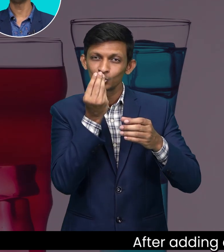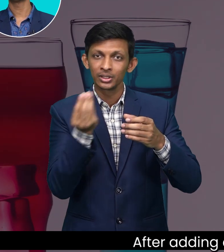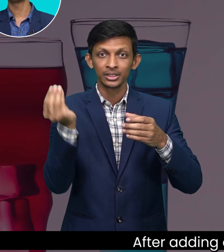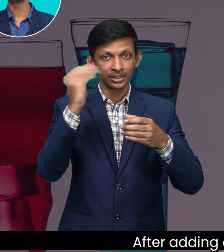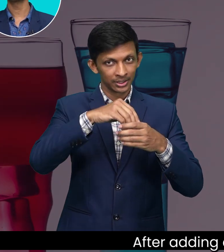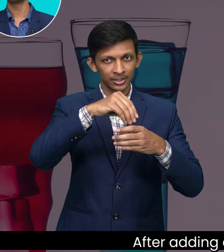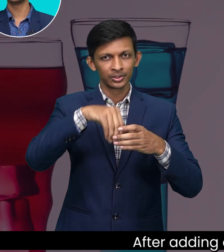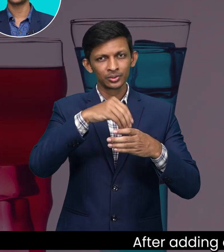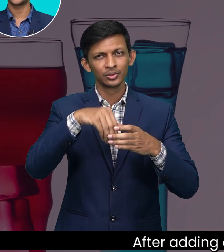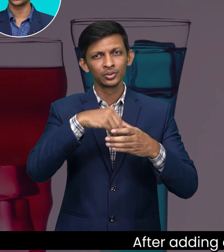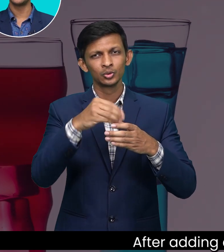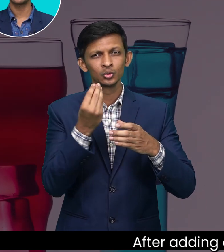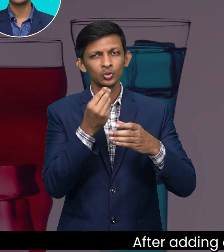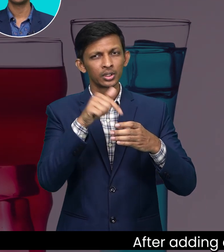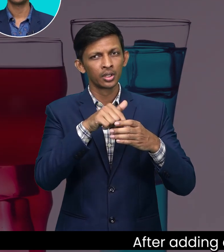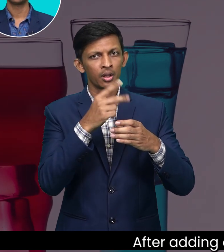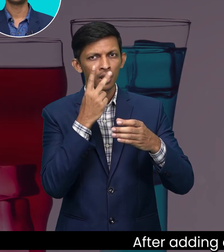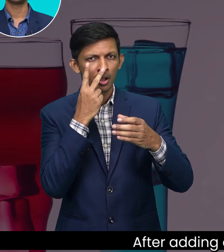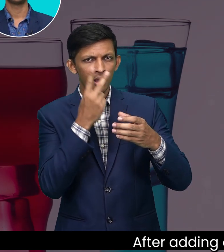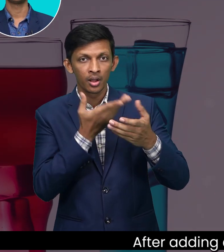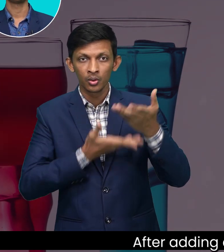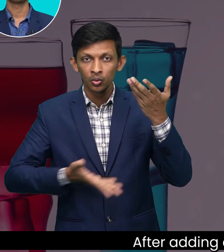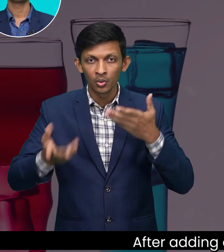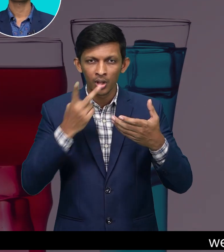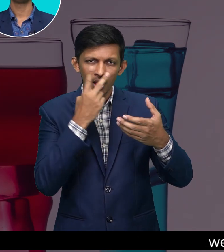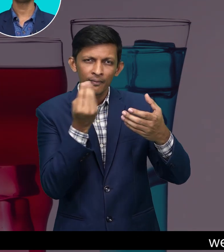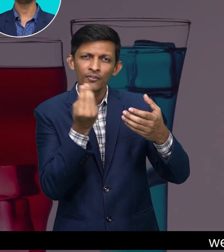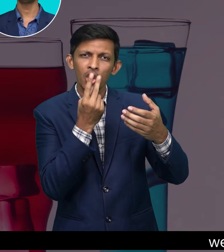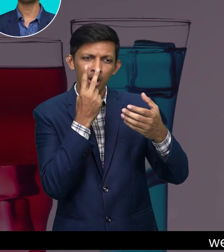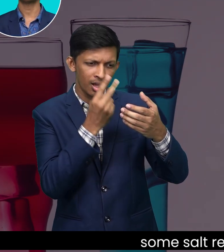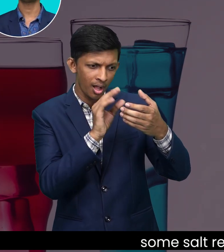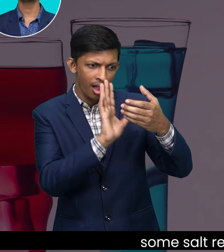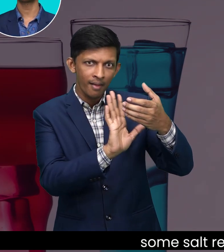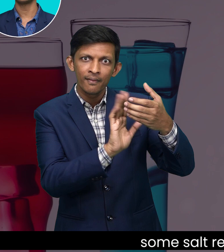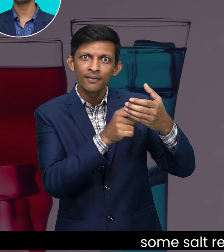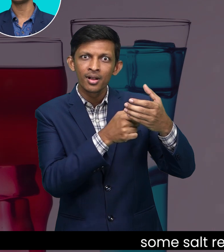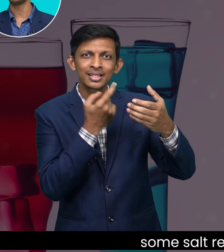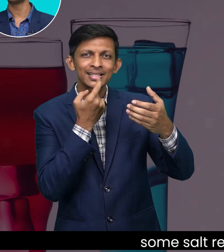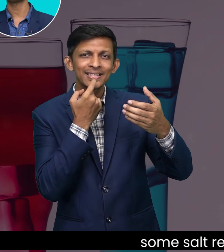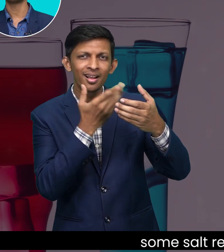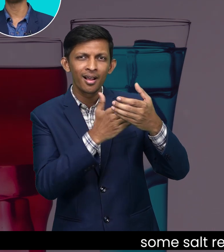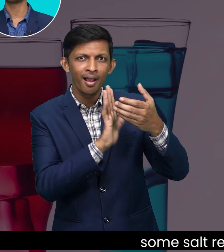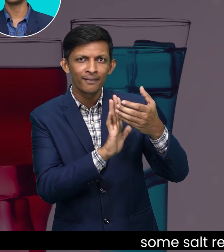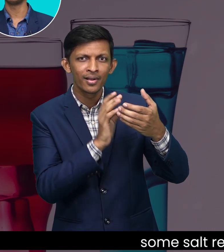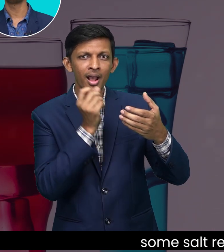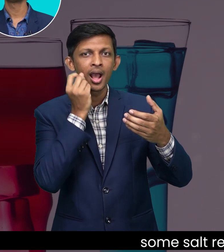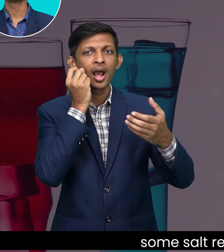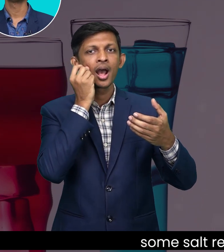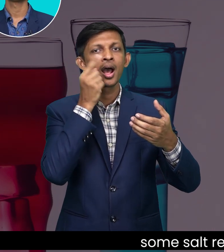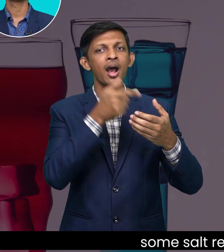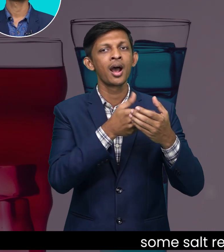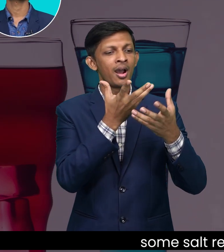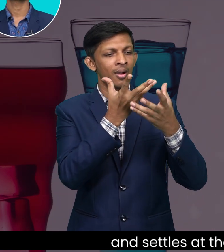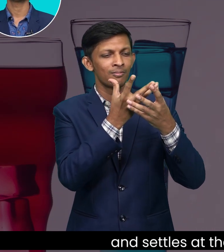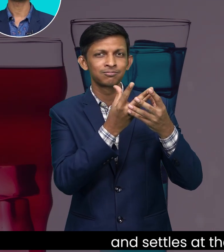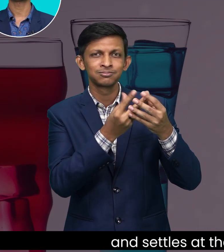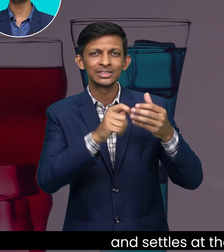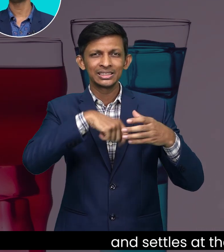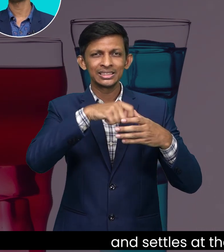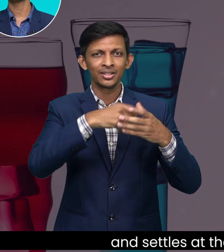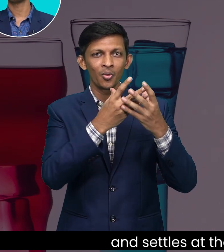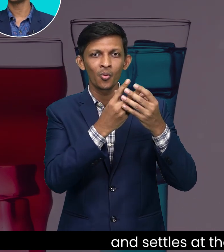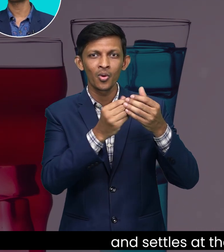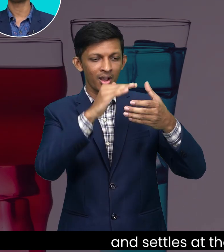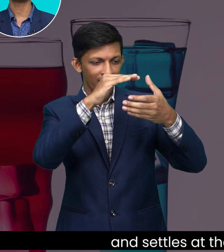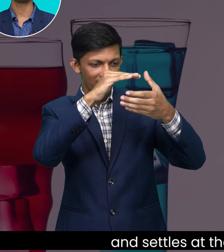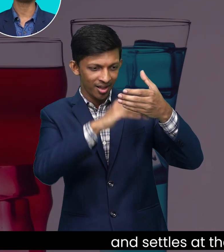After adding a few spoons of salt, we find that some salt remains undissolved and